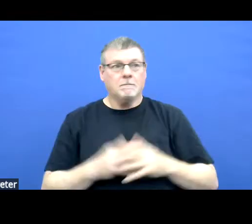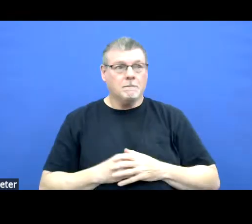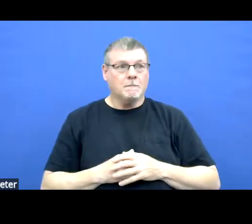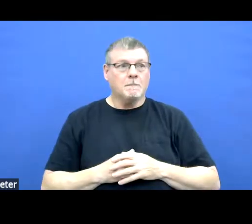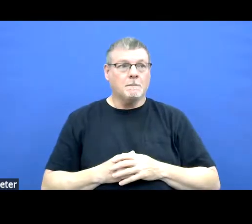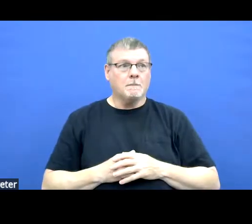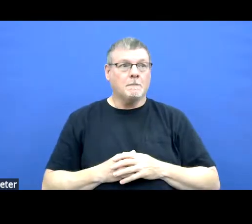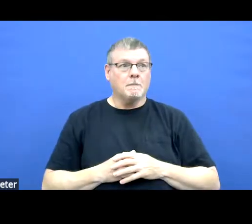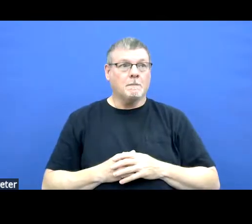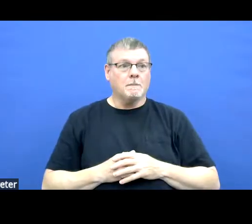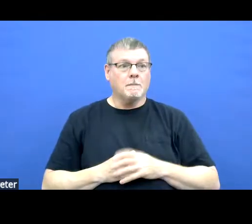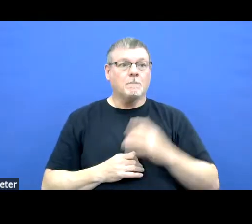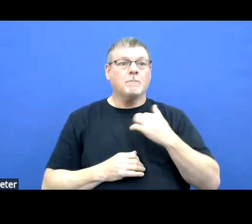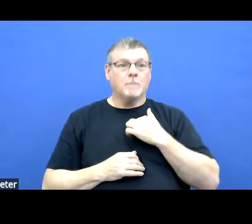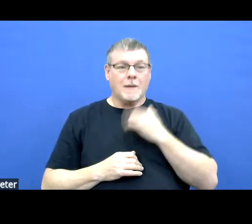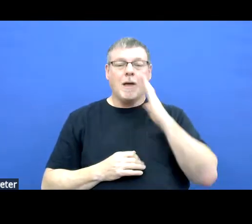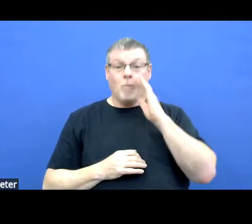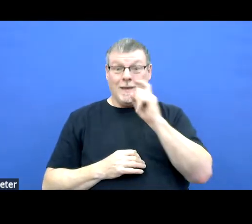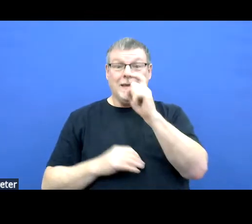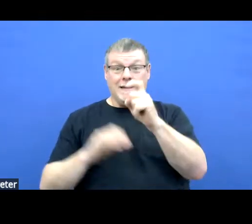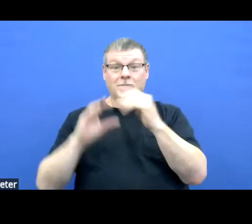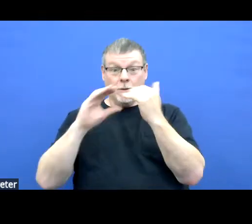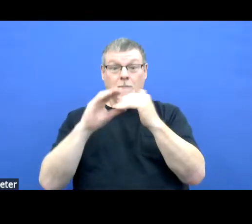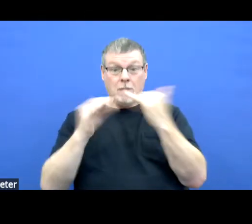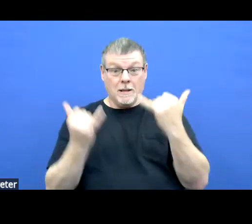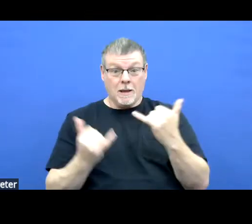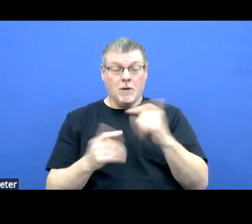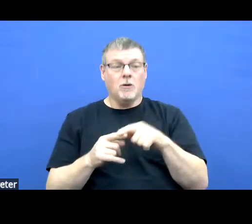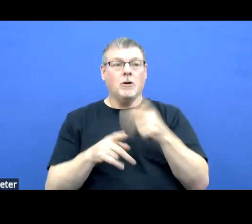So I'm going to give you an email now. It's